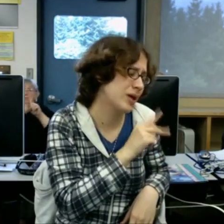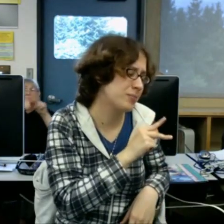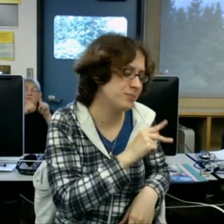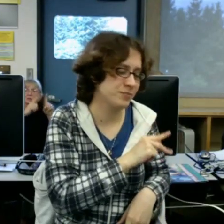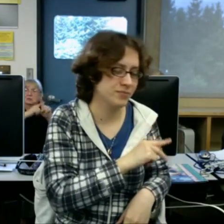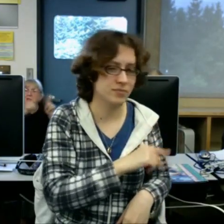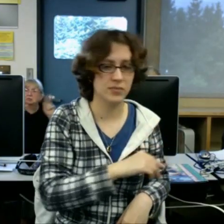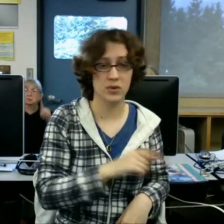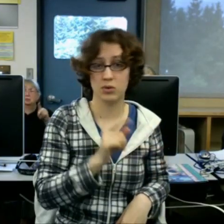Okay."